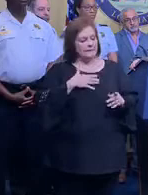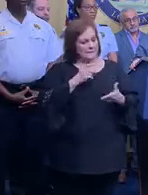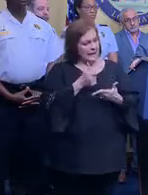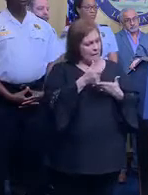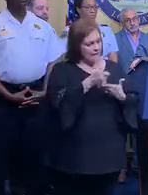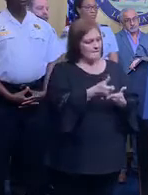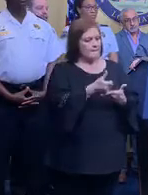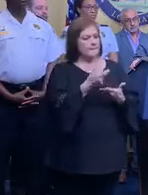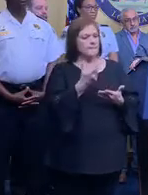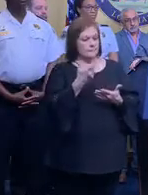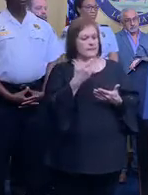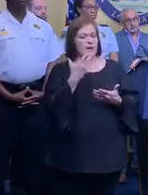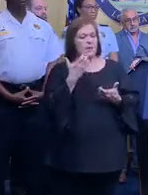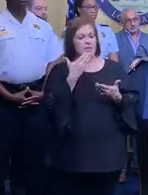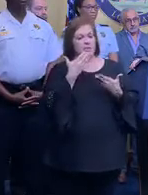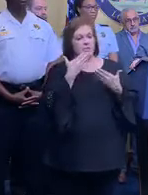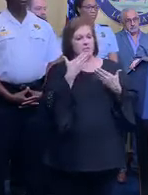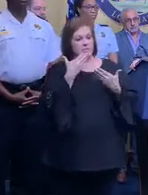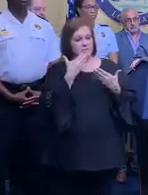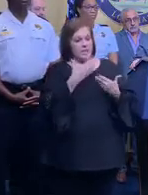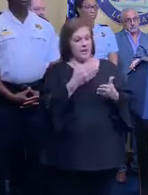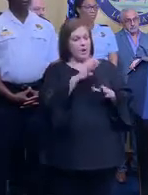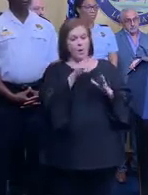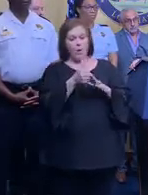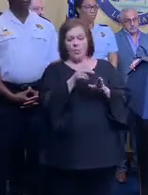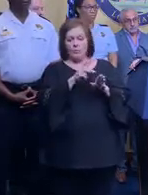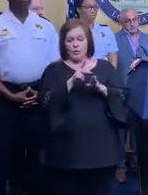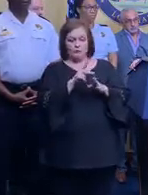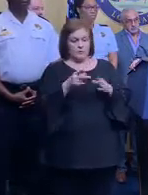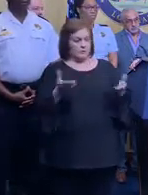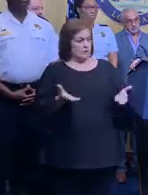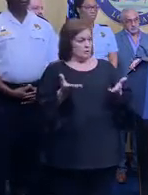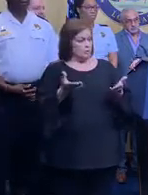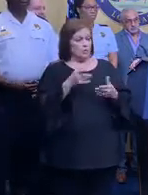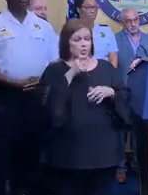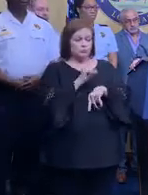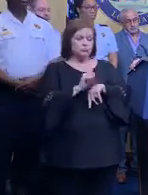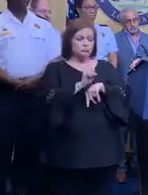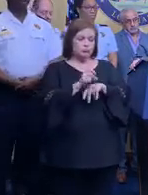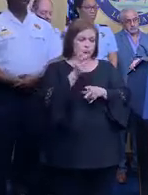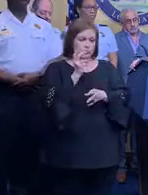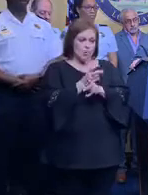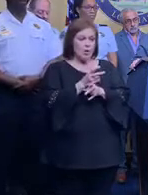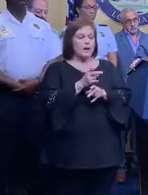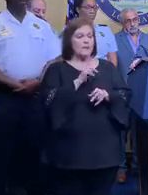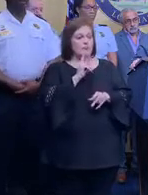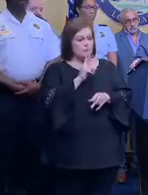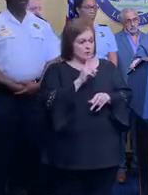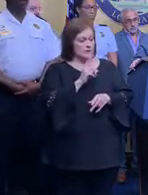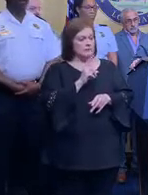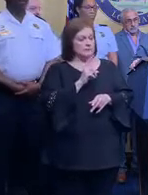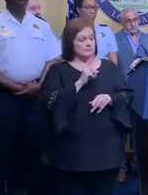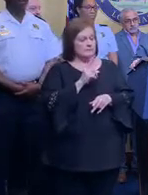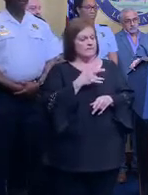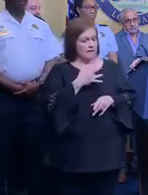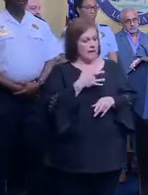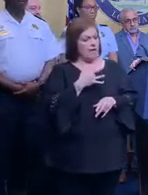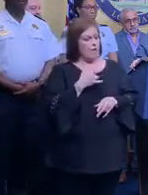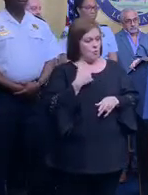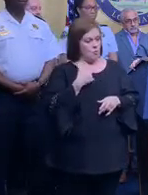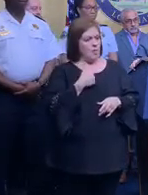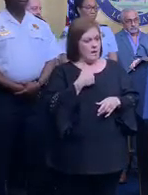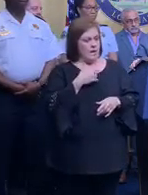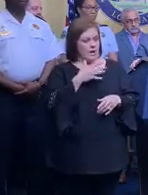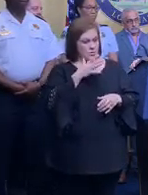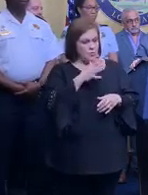of event. Again, I want to thank all the professionals around us. They've been working tirelessly. I'm very confident that we're going to get through this well. And